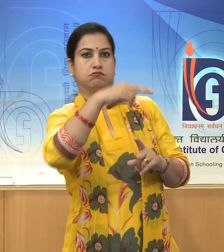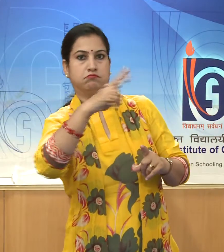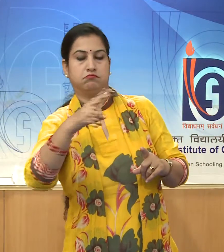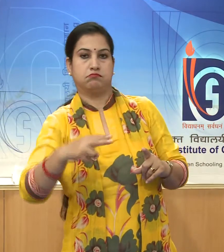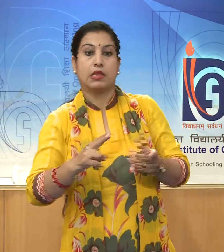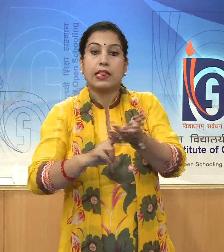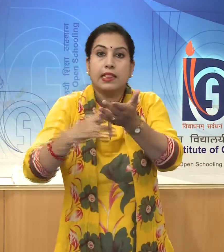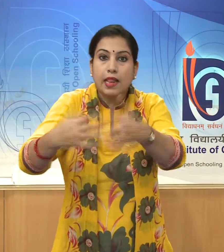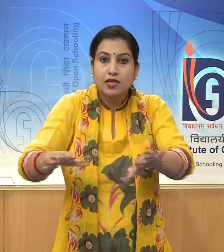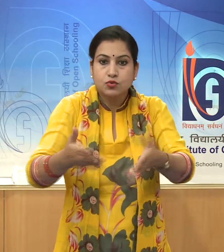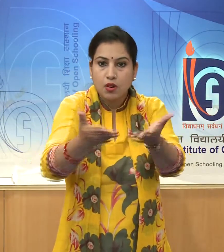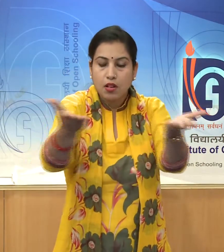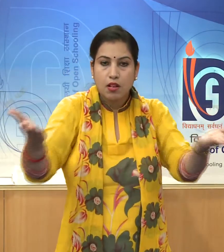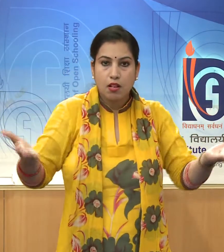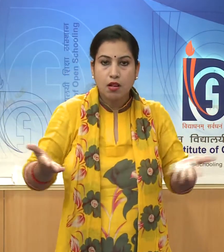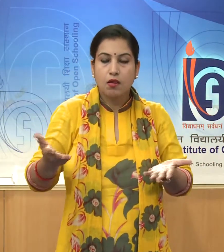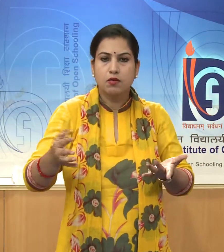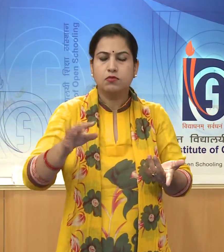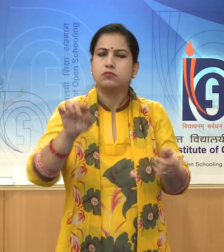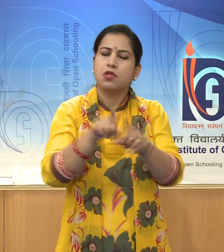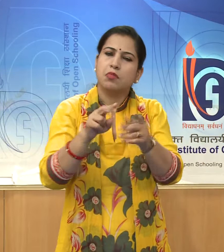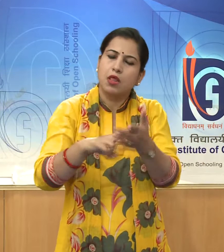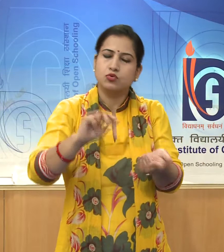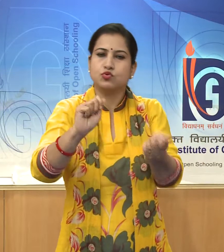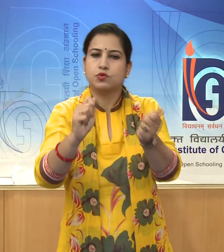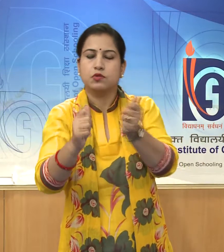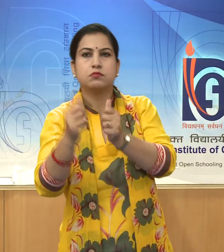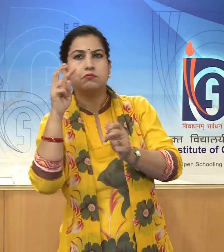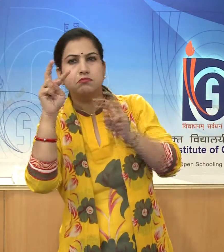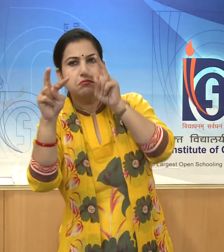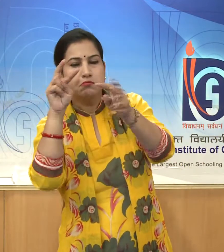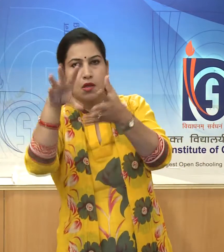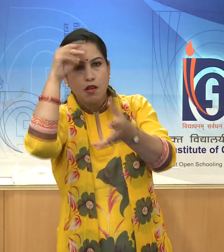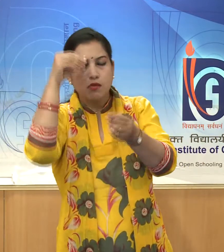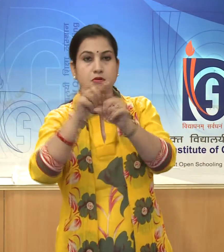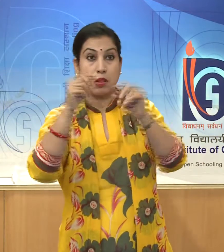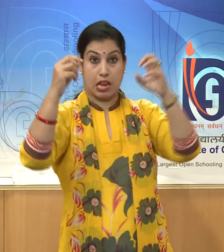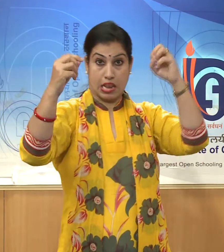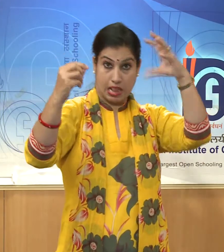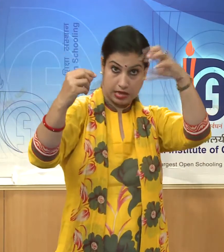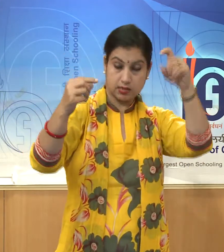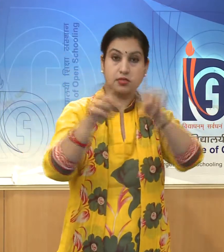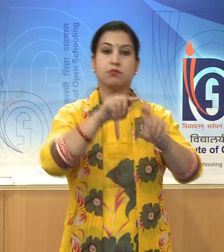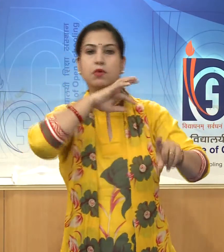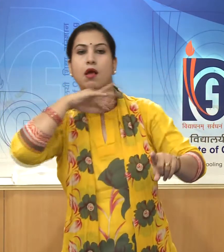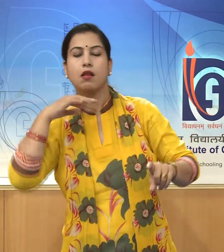the natural, ever-changing effects of light and color.